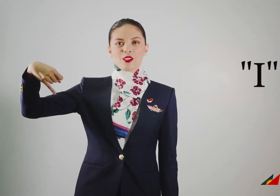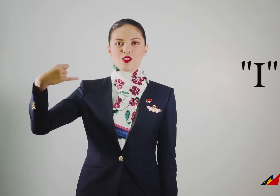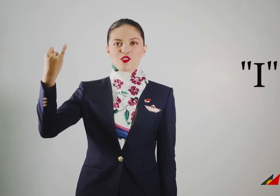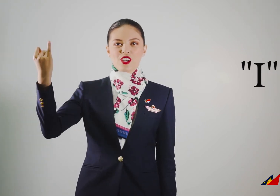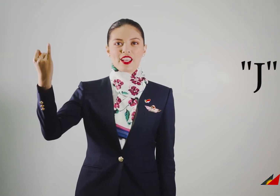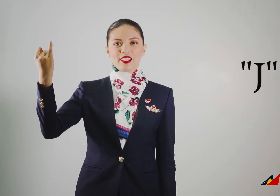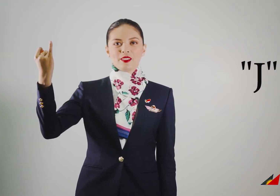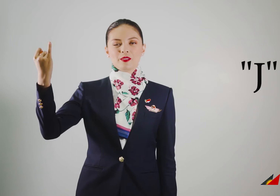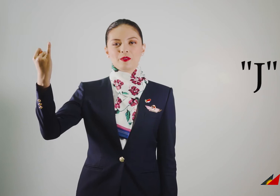J,